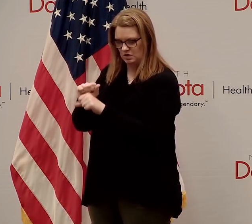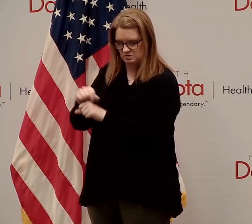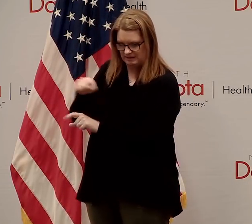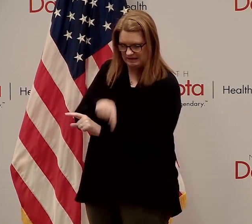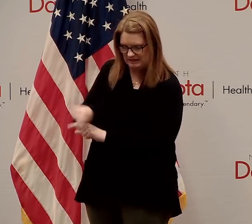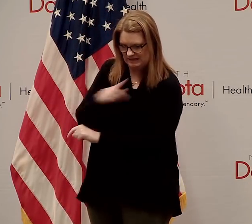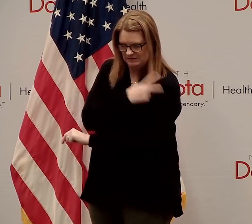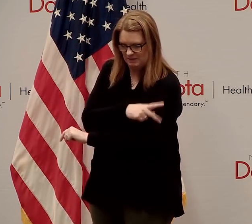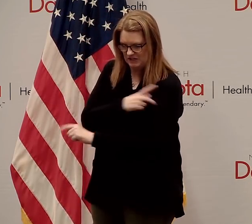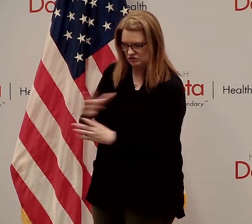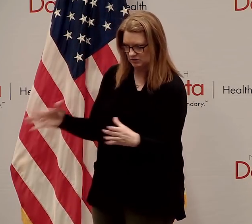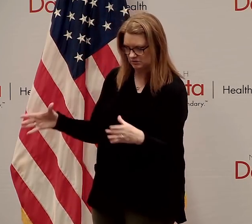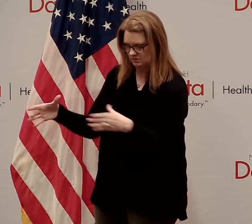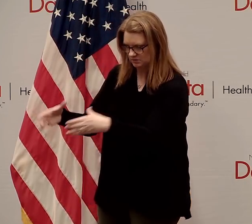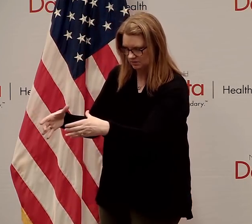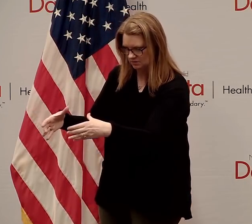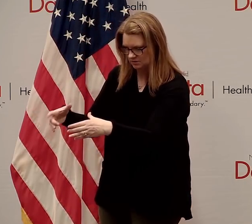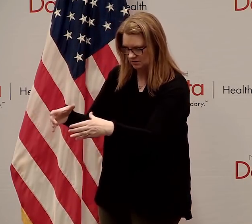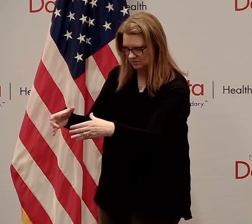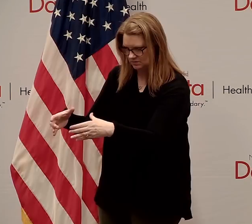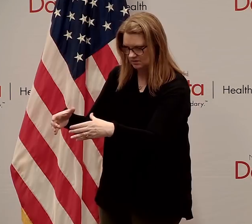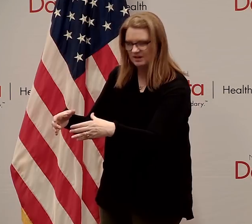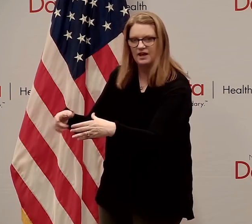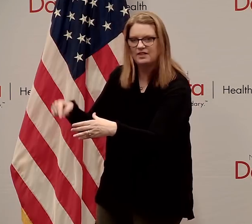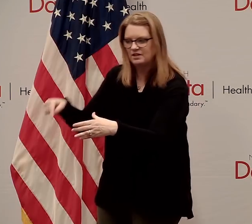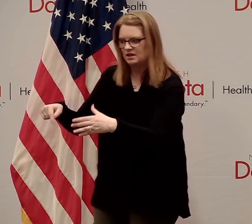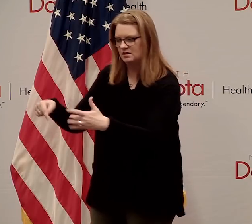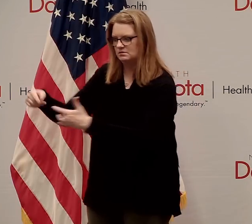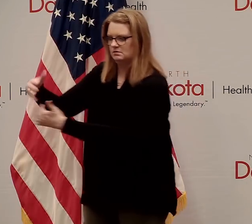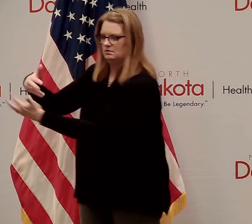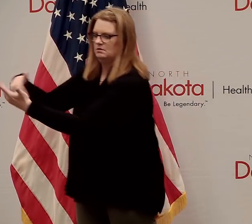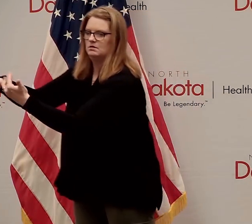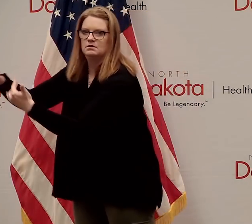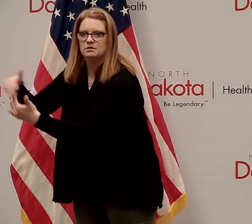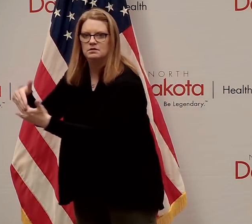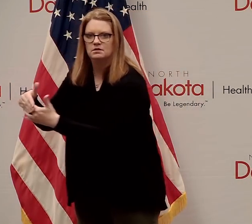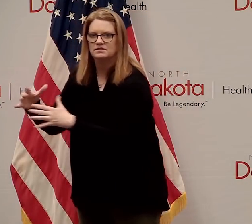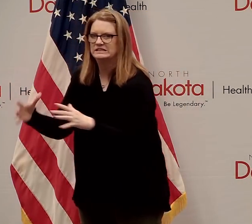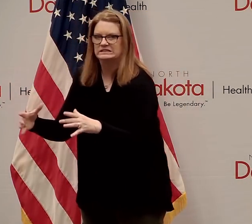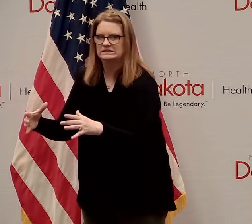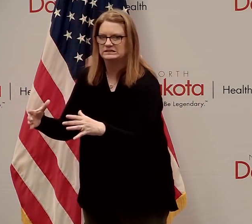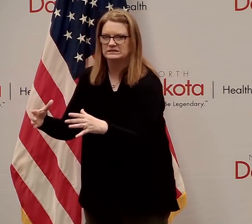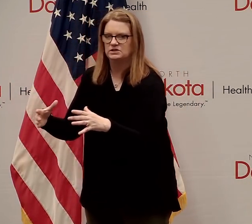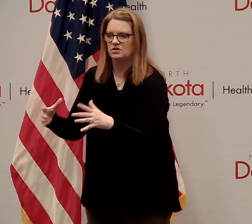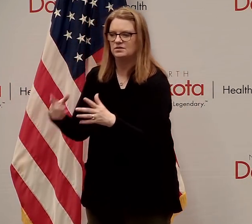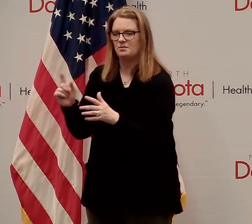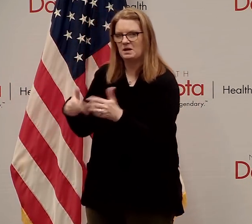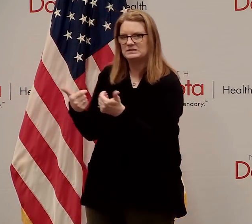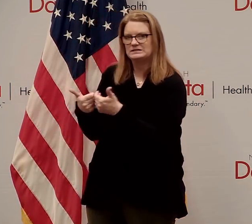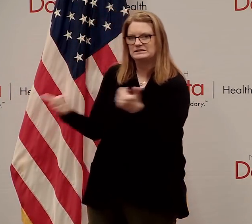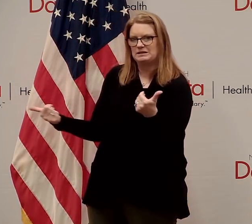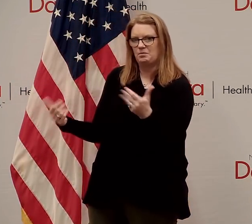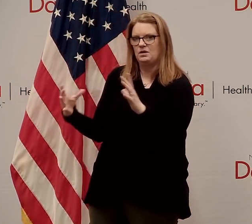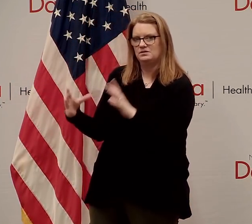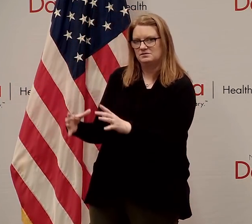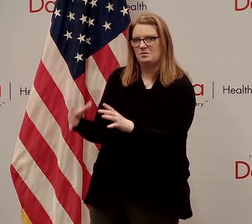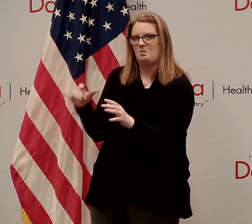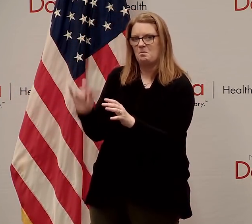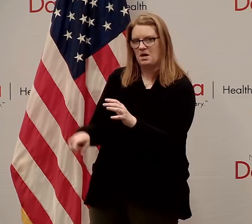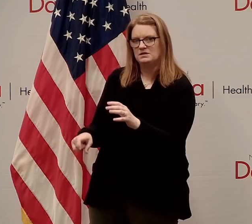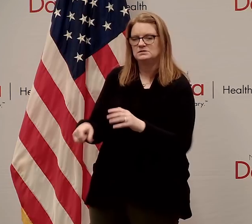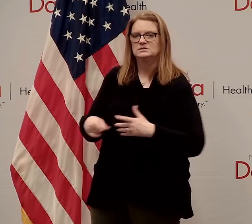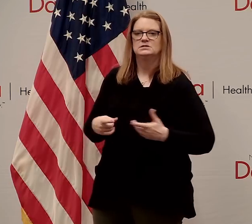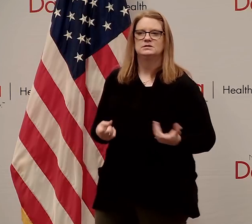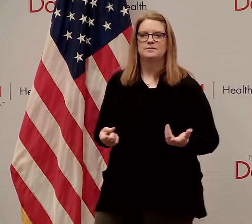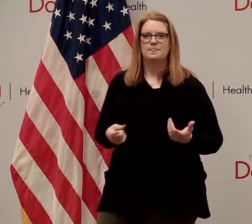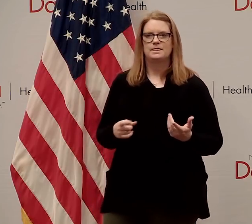other patients, and then those staff don't mix with each other like in a worker breakout room. So we've got to figure out a way. I